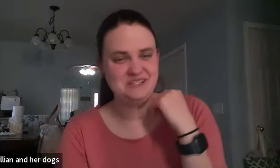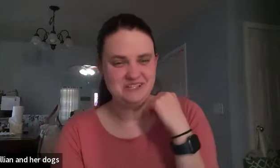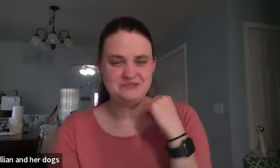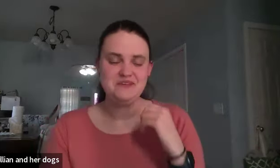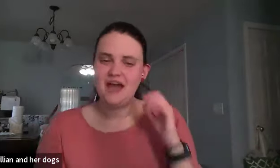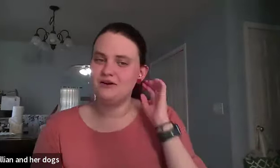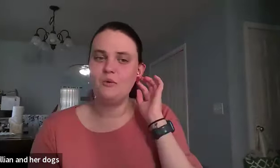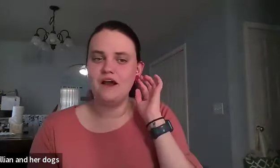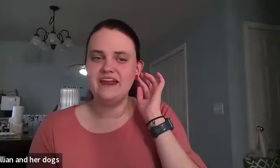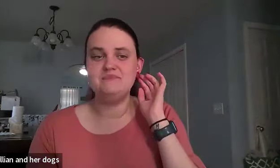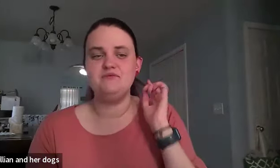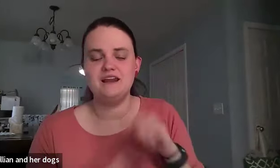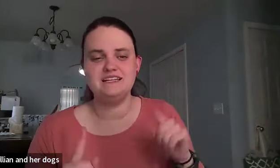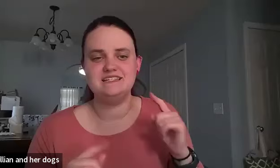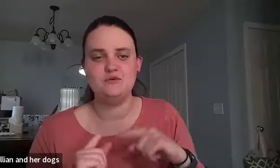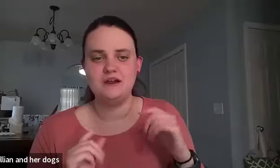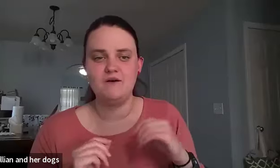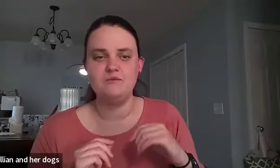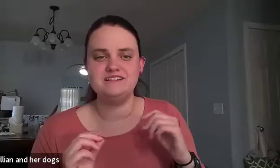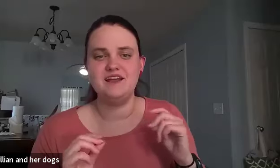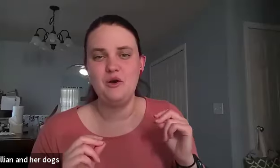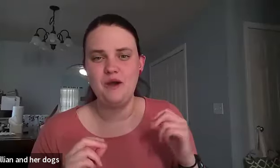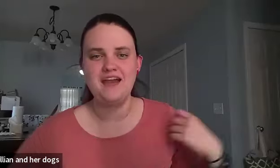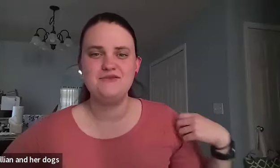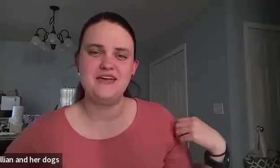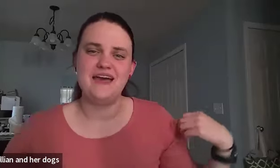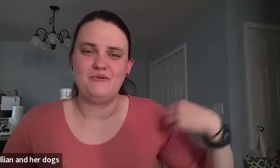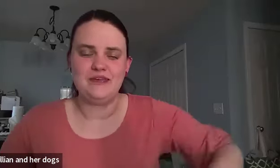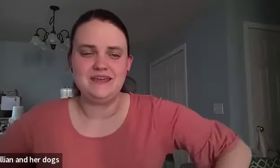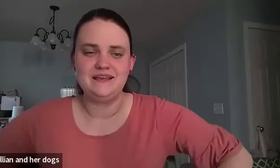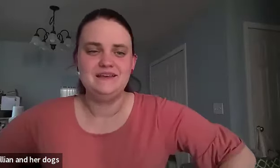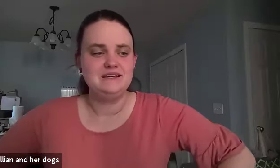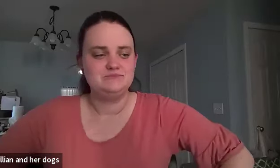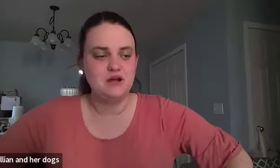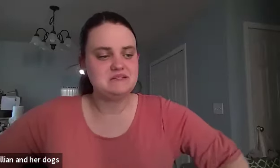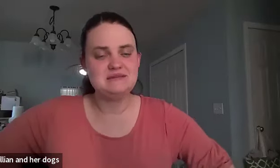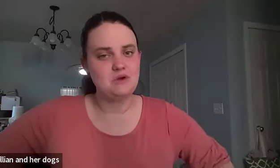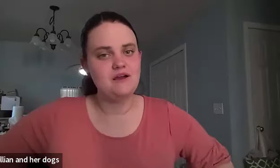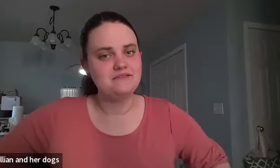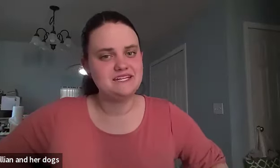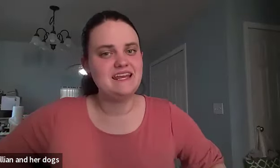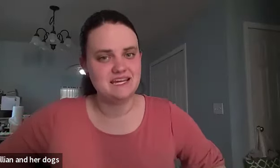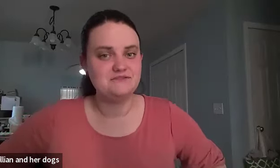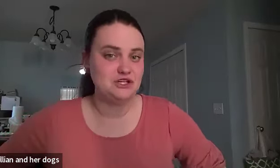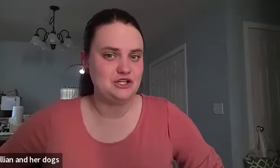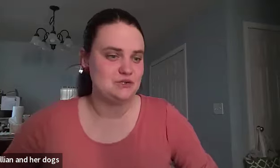really cute. I don't know why that hit me right as I said the word owl, but I was like, oh, I have one that we probably see more often and definitely could